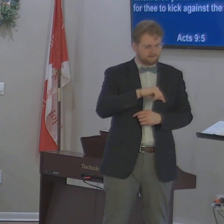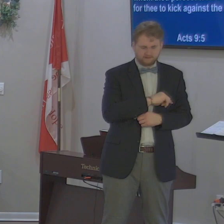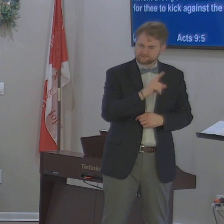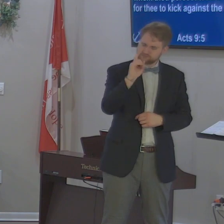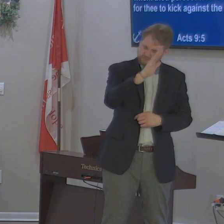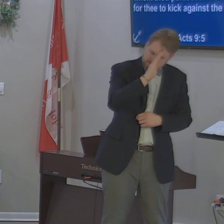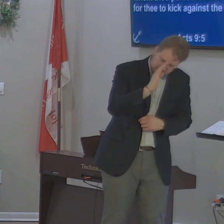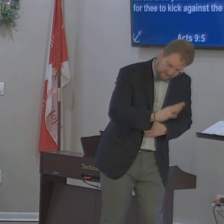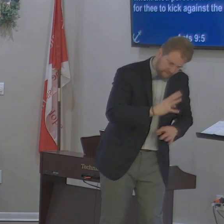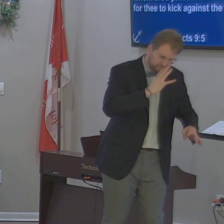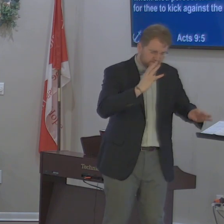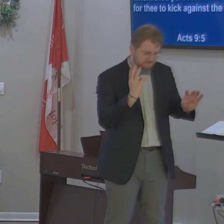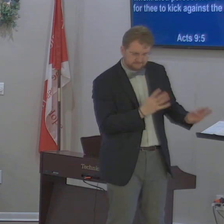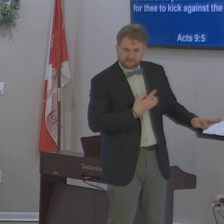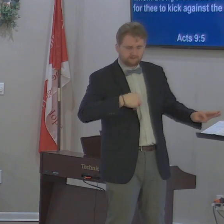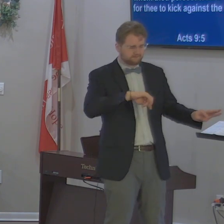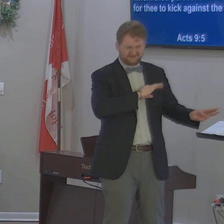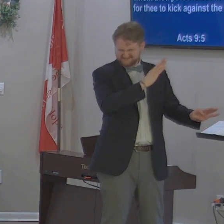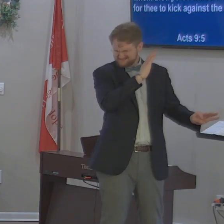Lord, you.